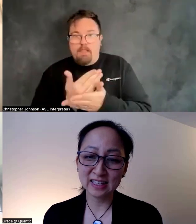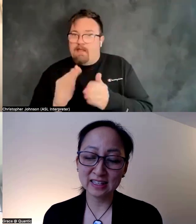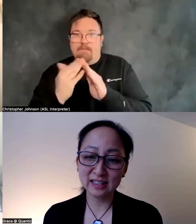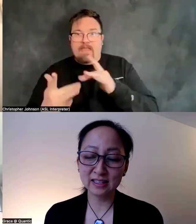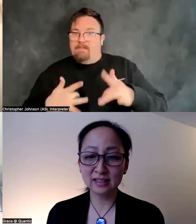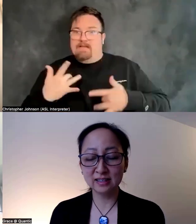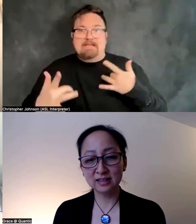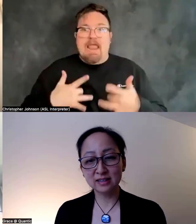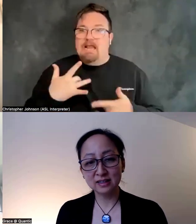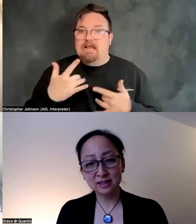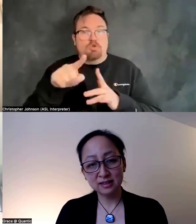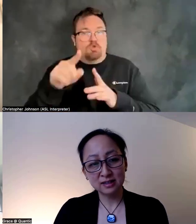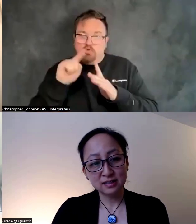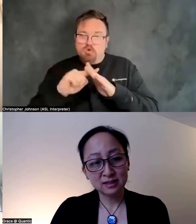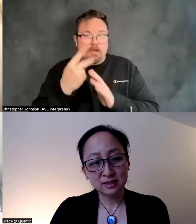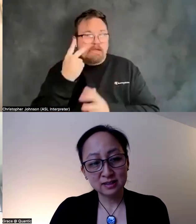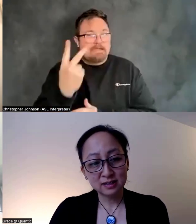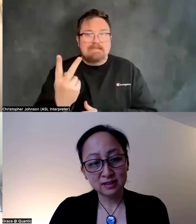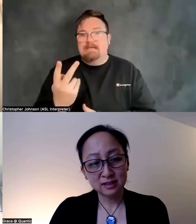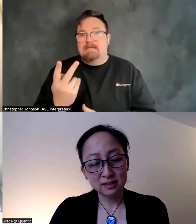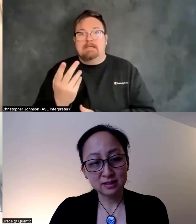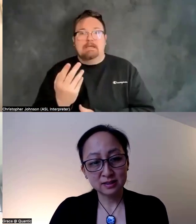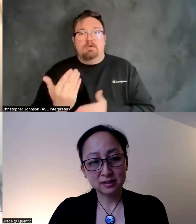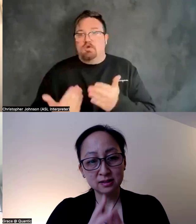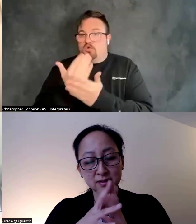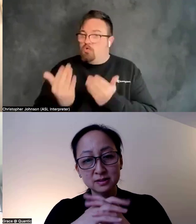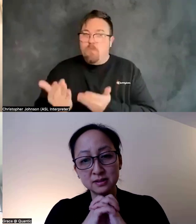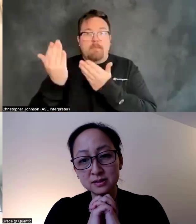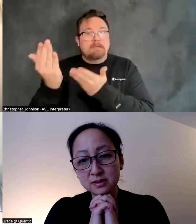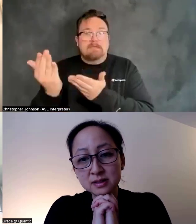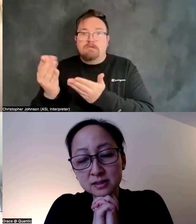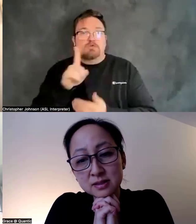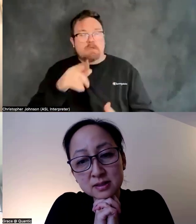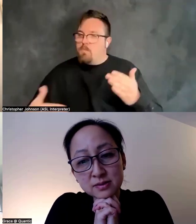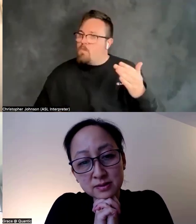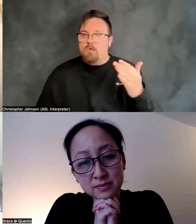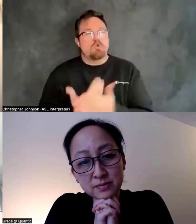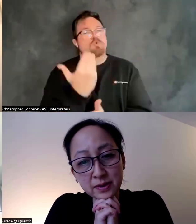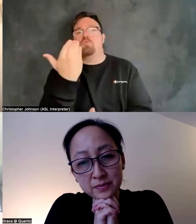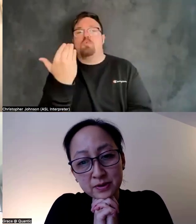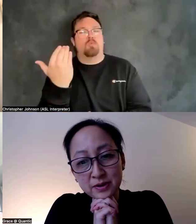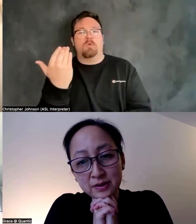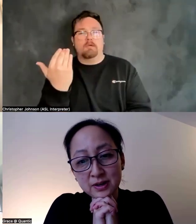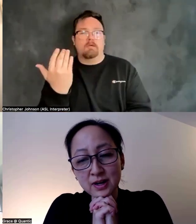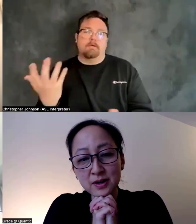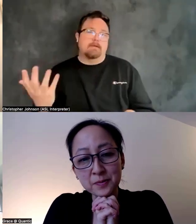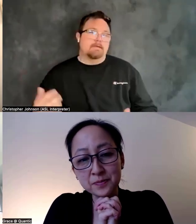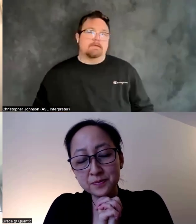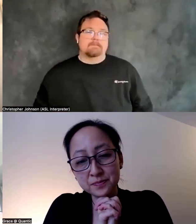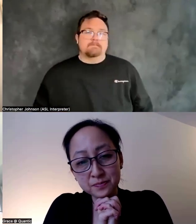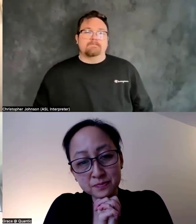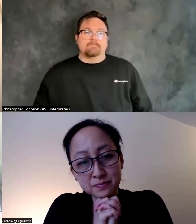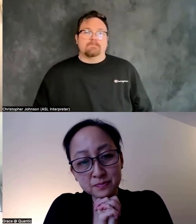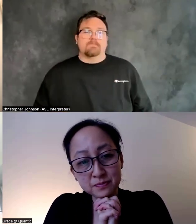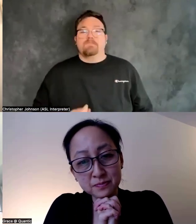or projects or value propositions which are completely new and completely novel. Yeah. So though we have started